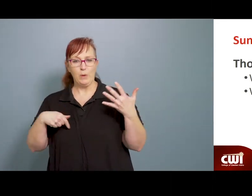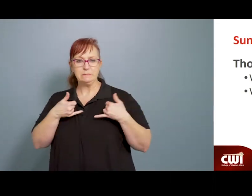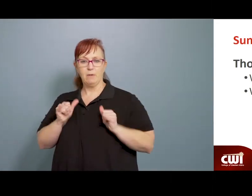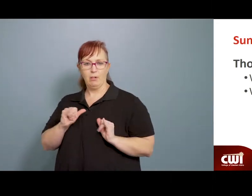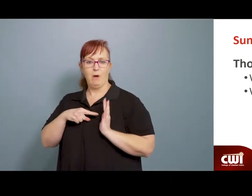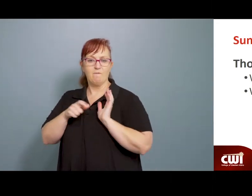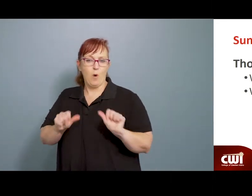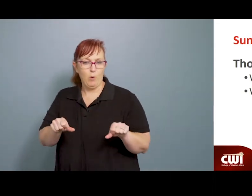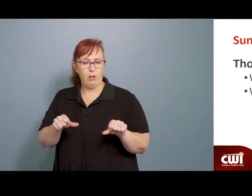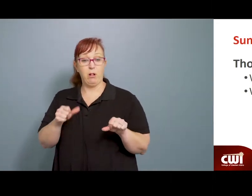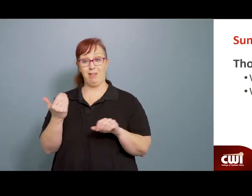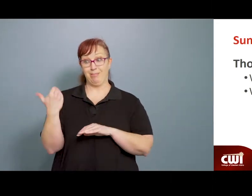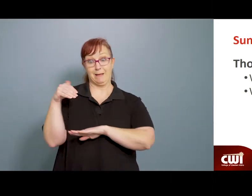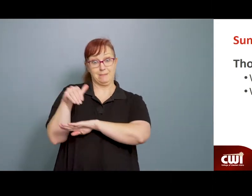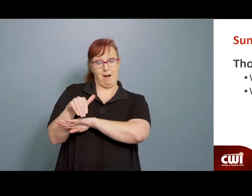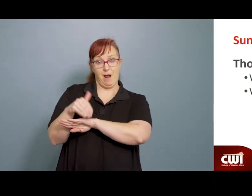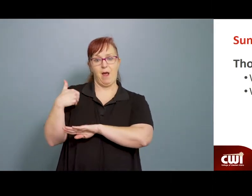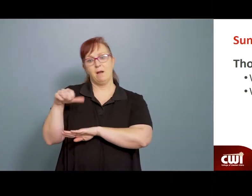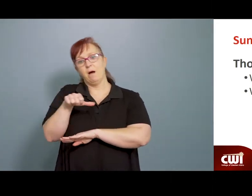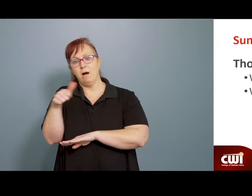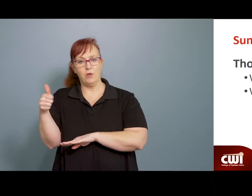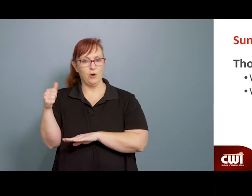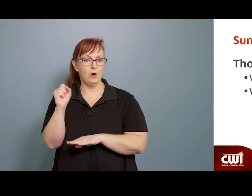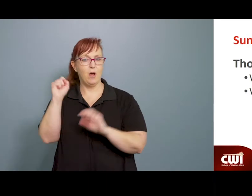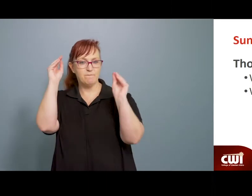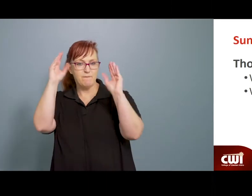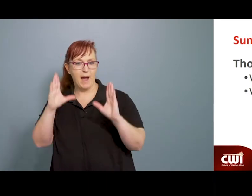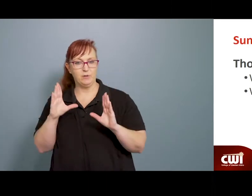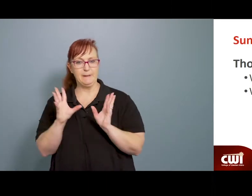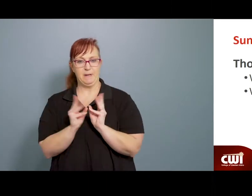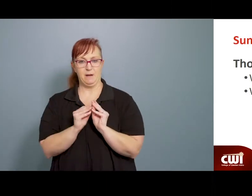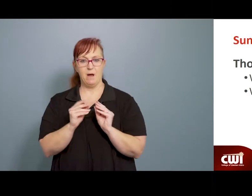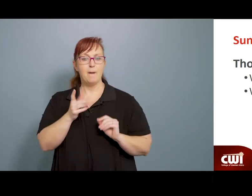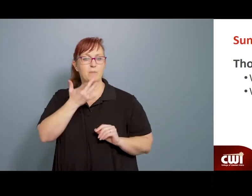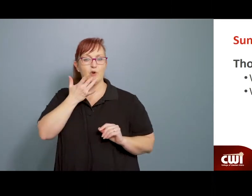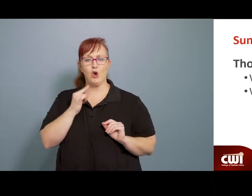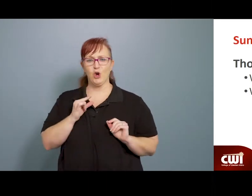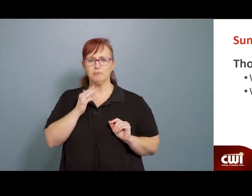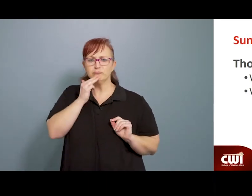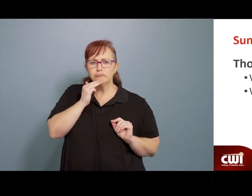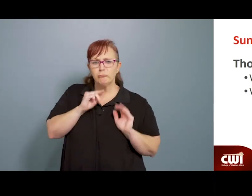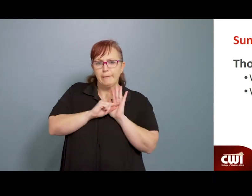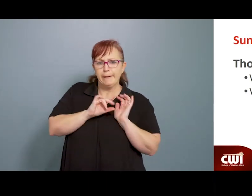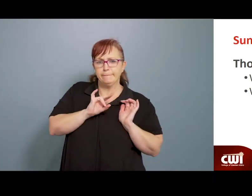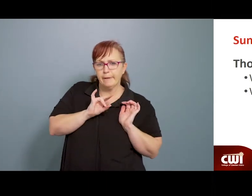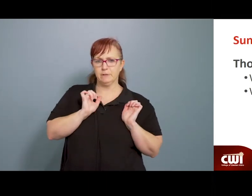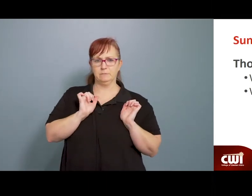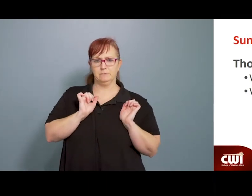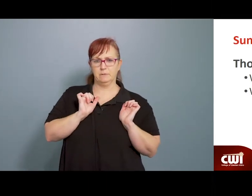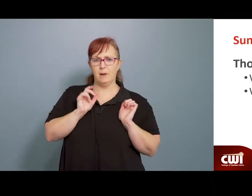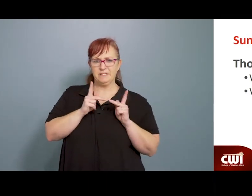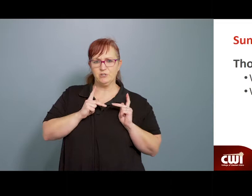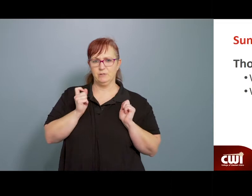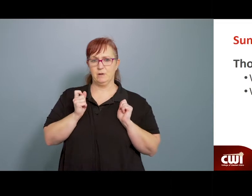shared last night at many faculty meetings, I'd much rather be in this position at where we are currently at our